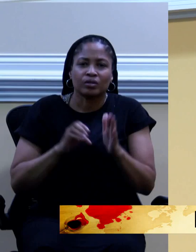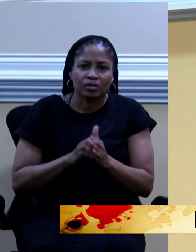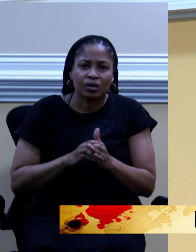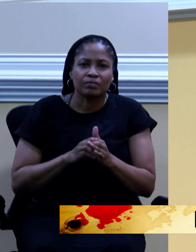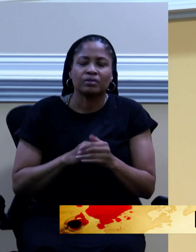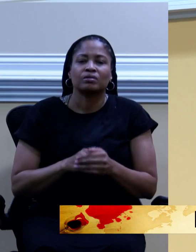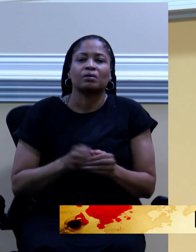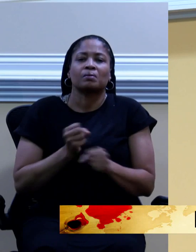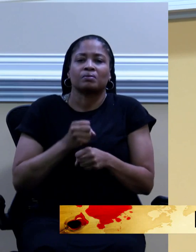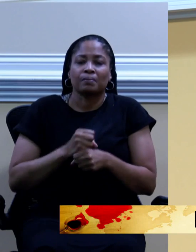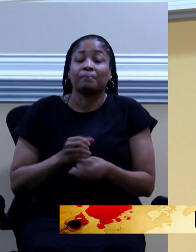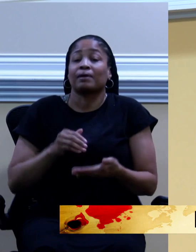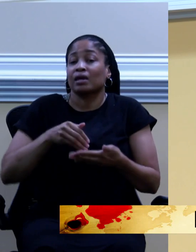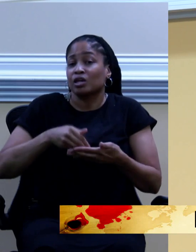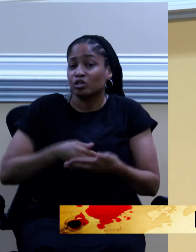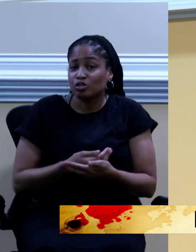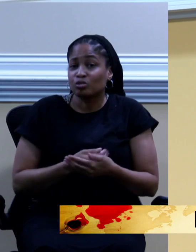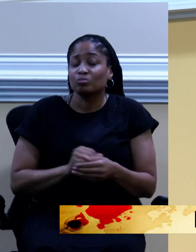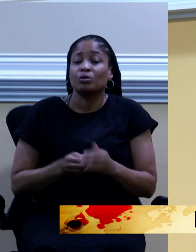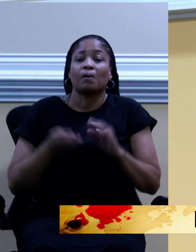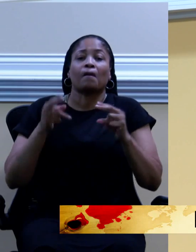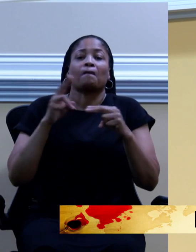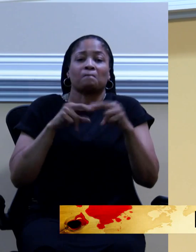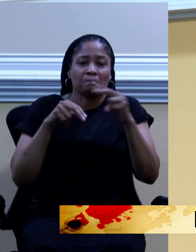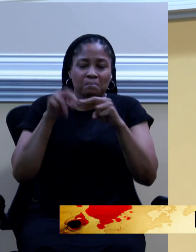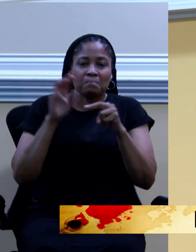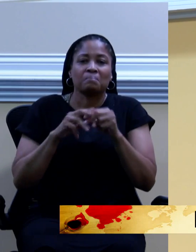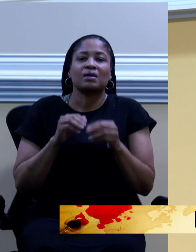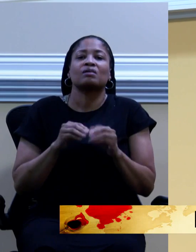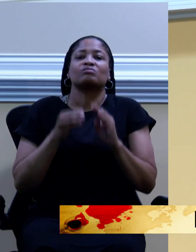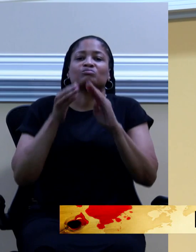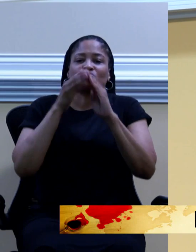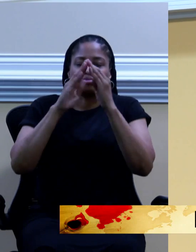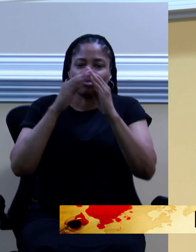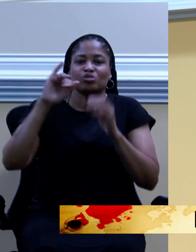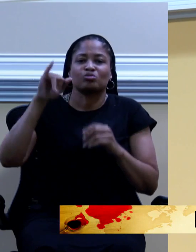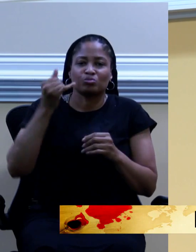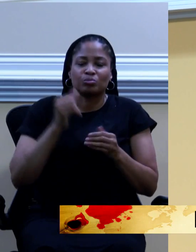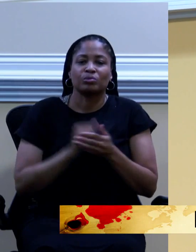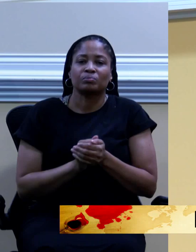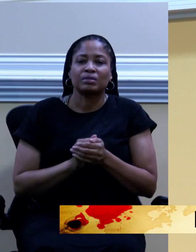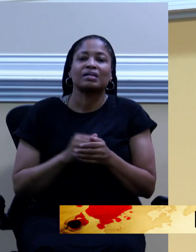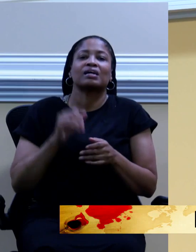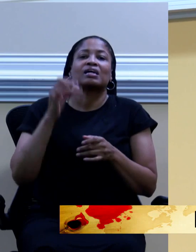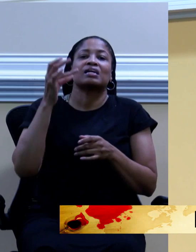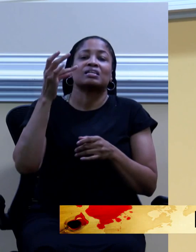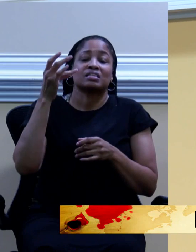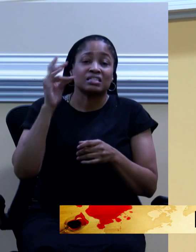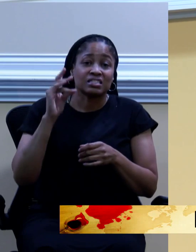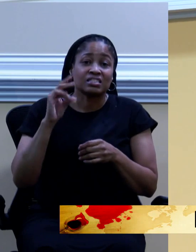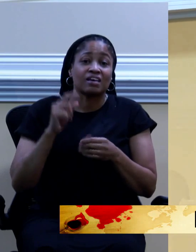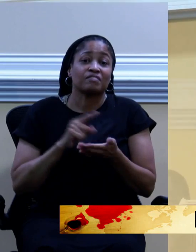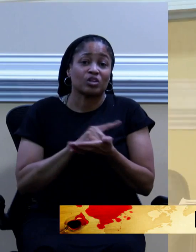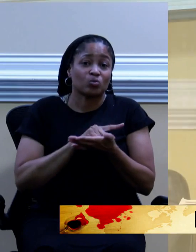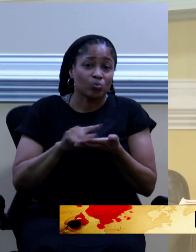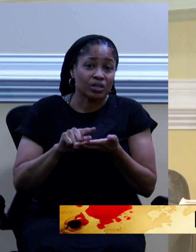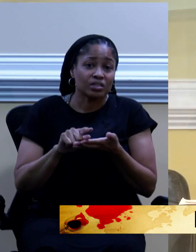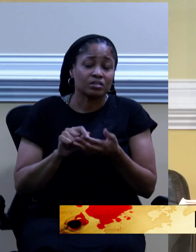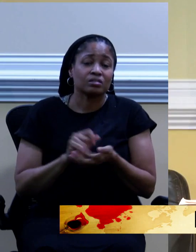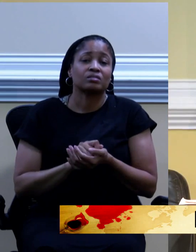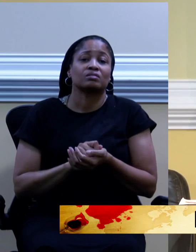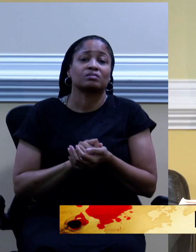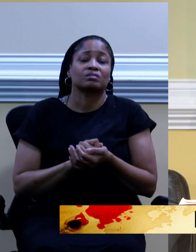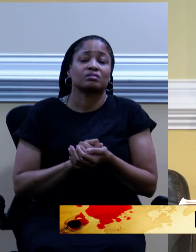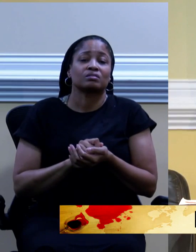build Jerusalem until the Messiah, the Prince, shall be 7 weeks and 62 weeks. So we know we're talking Messiah, the Prince. We're